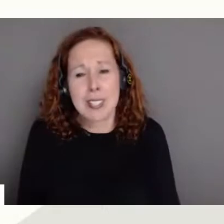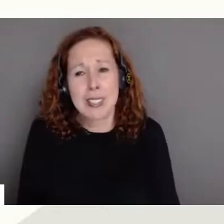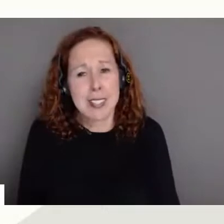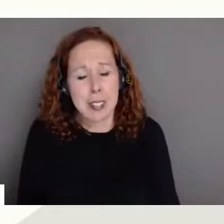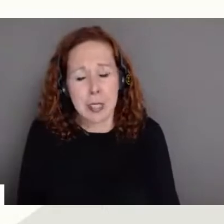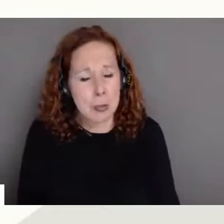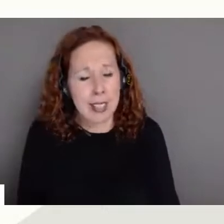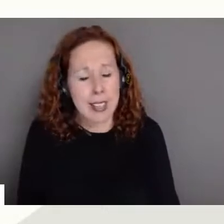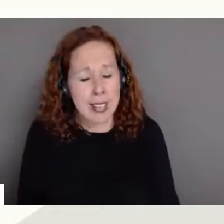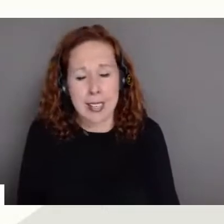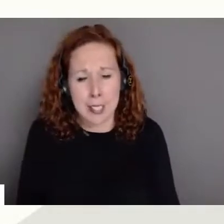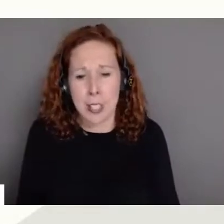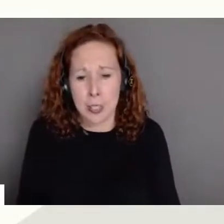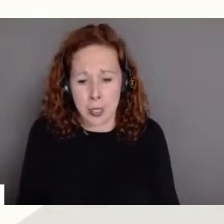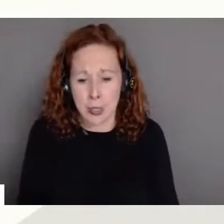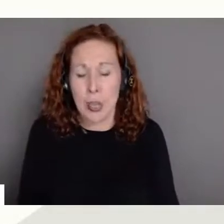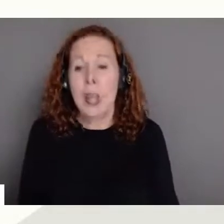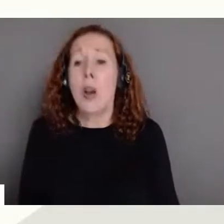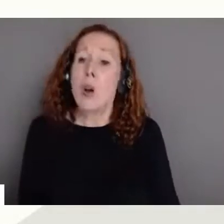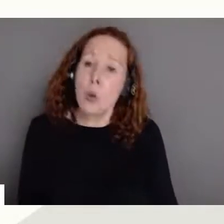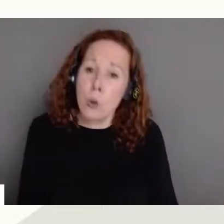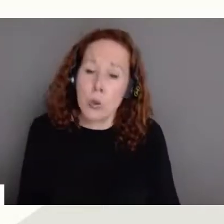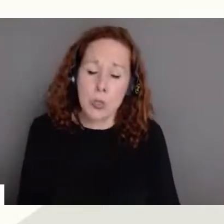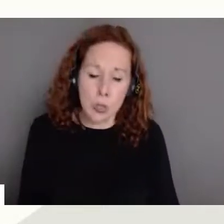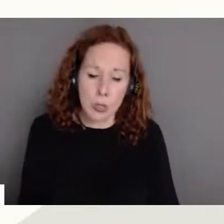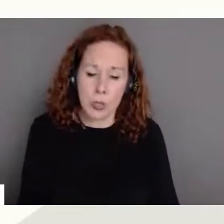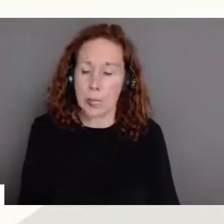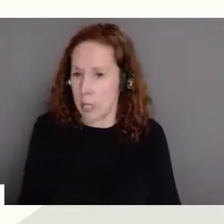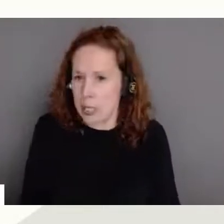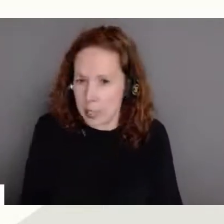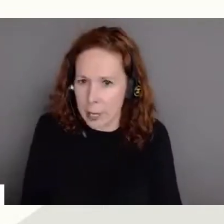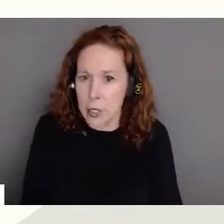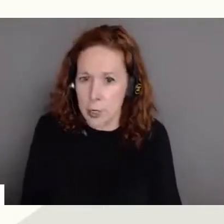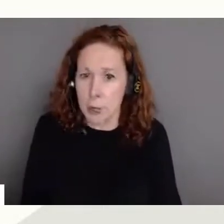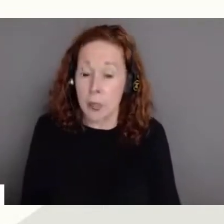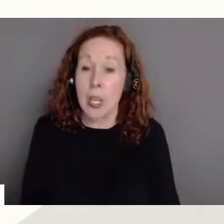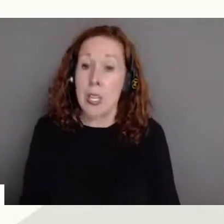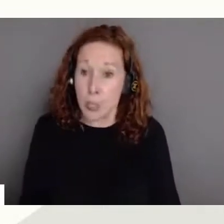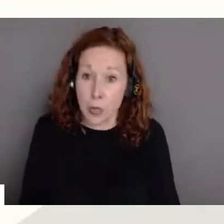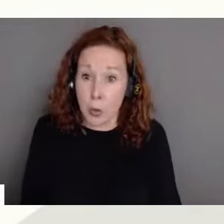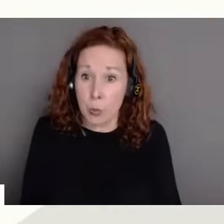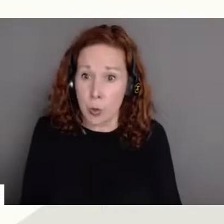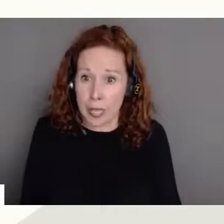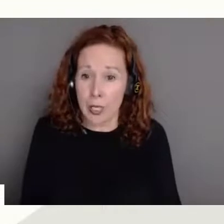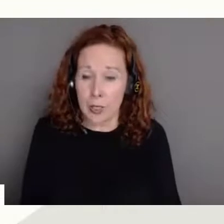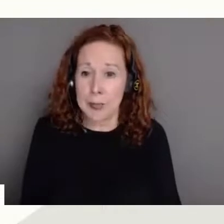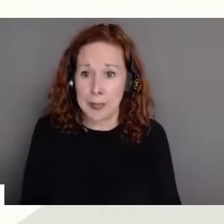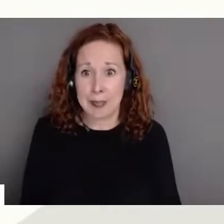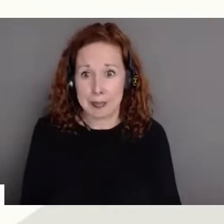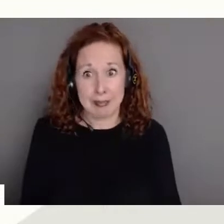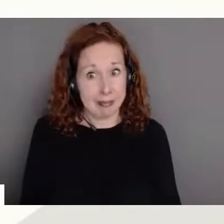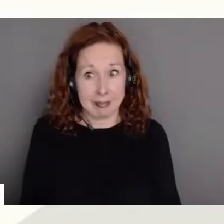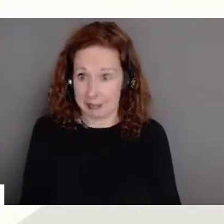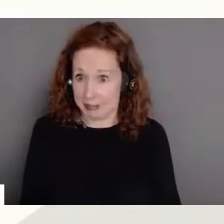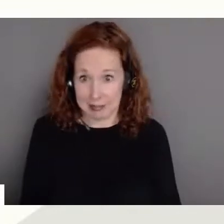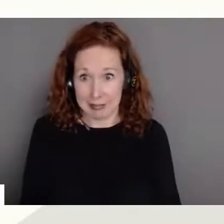too. This is a digression, but I get asked a lot too. Oh, so you're an American Sign Language interpreter, so you know Braille?